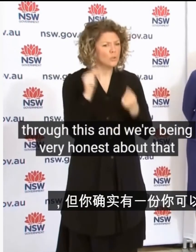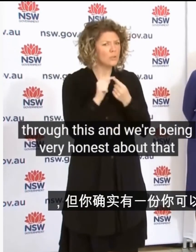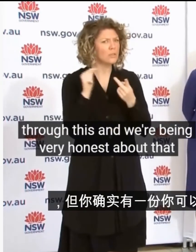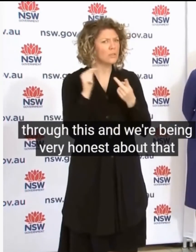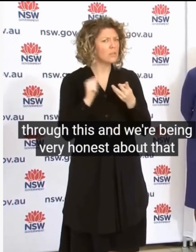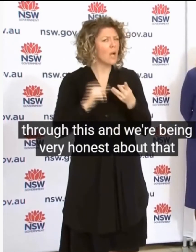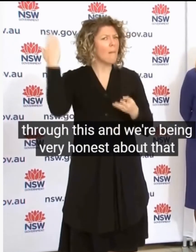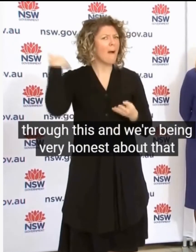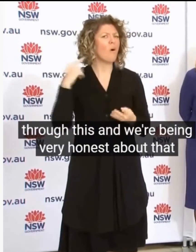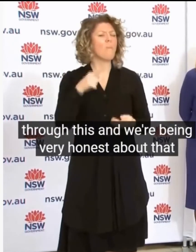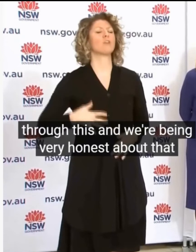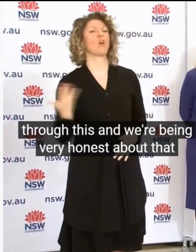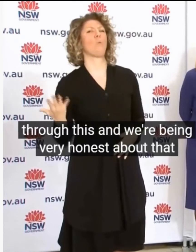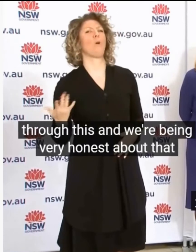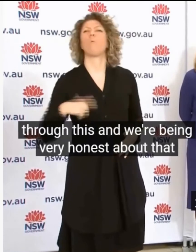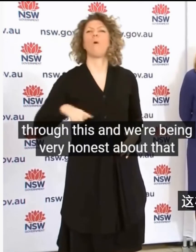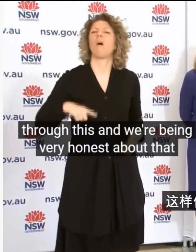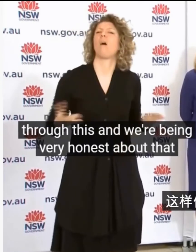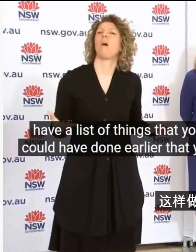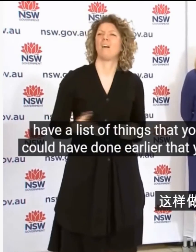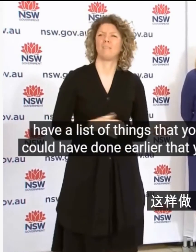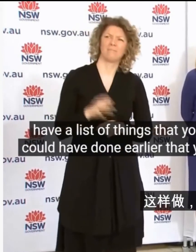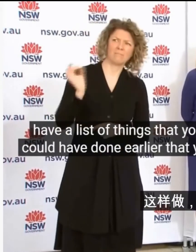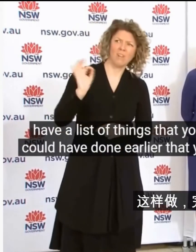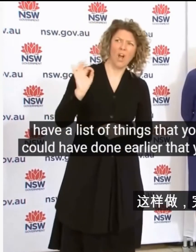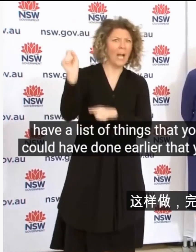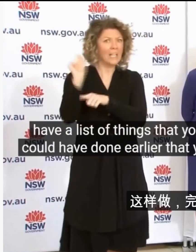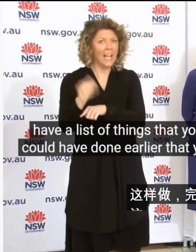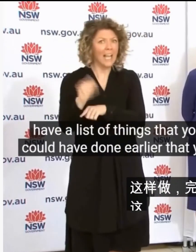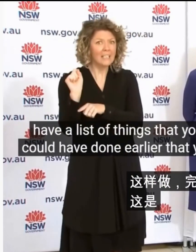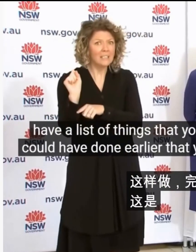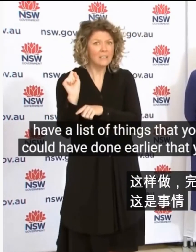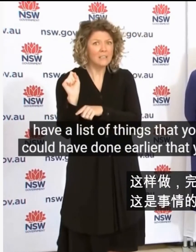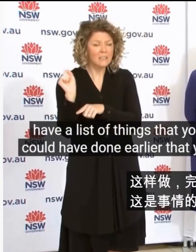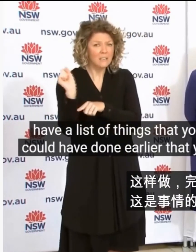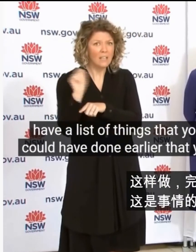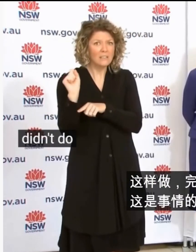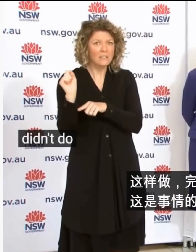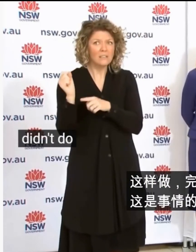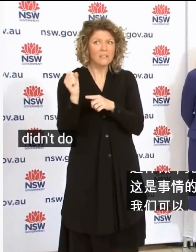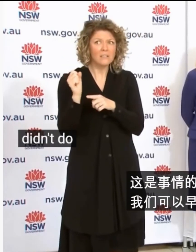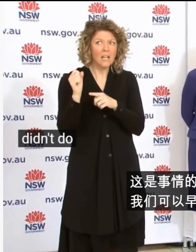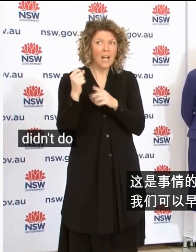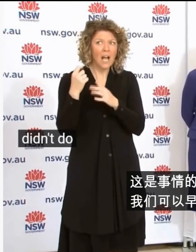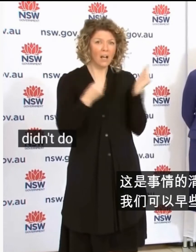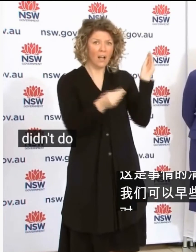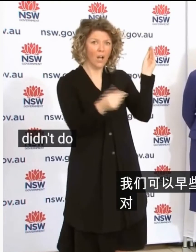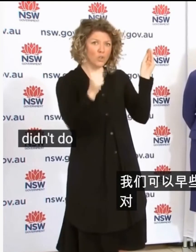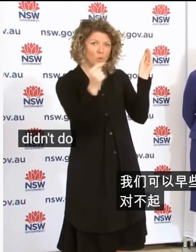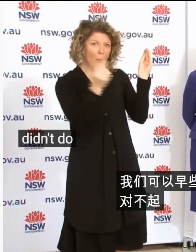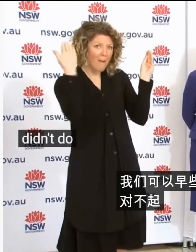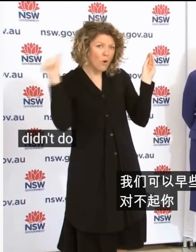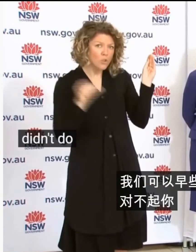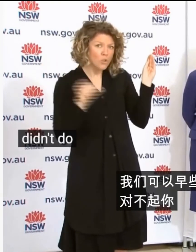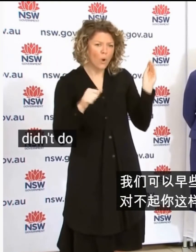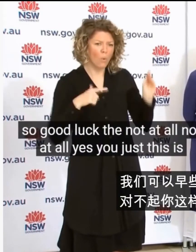could have done earlier that you didn't do. No, so what? Not at all. Not yes, at all. Yes, this is the list of things that this is the list of things we could have done earlier.